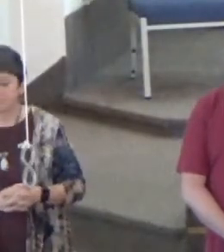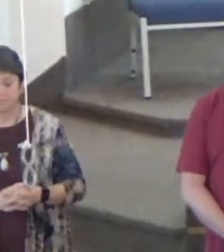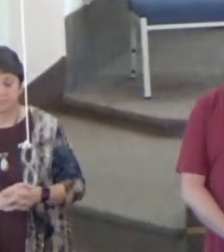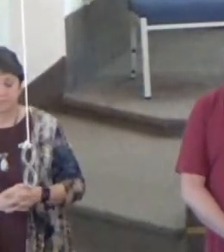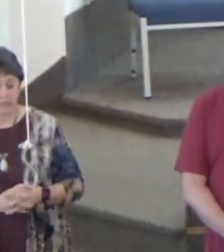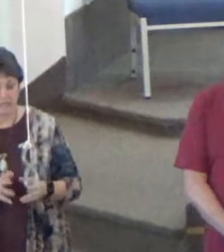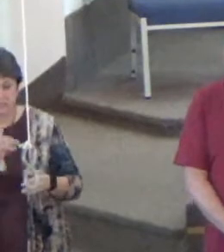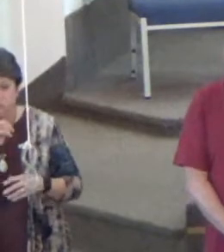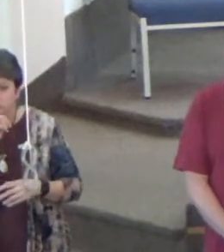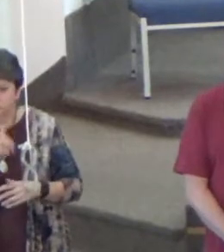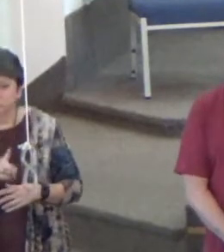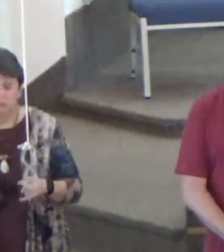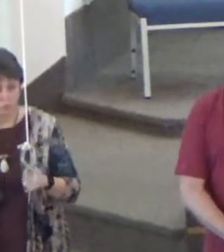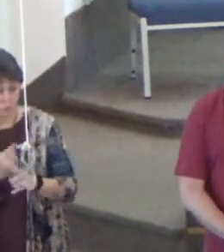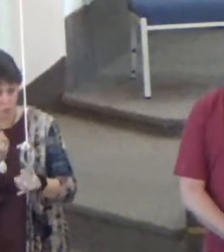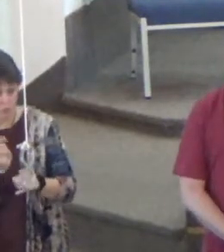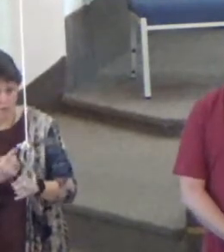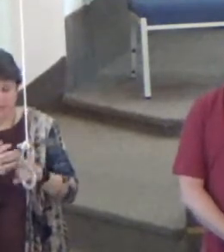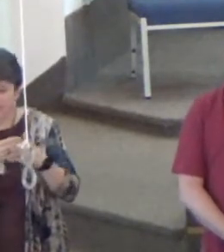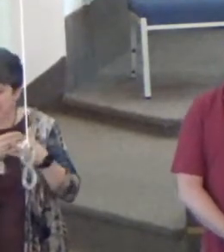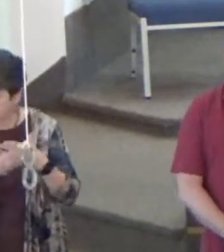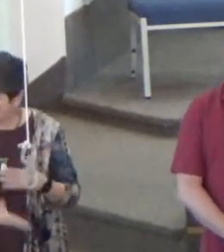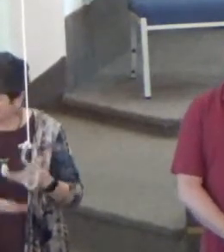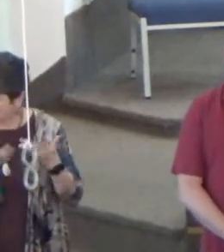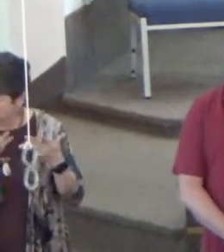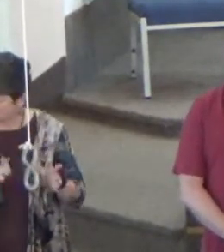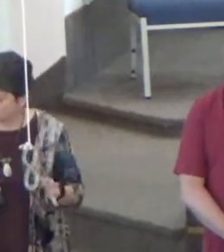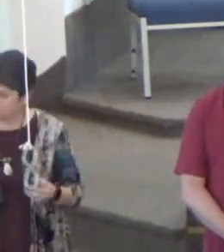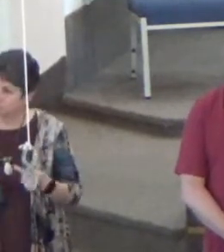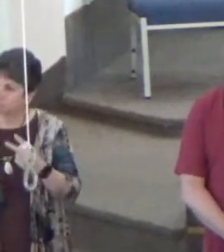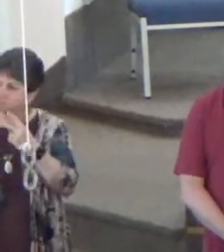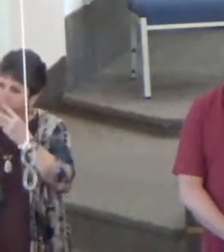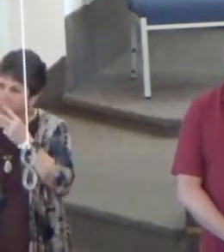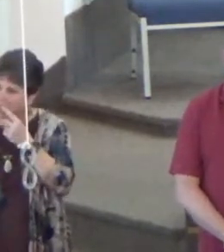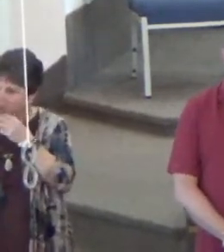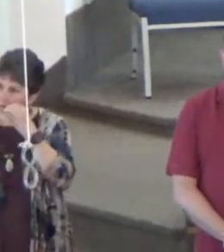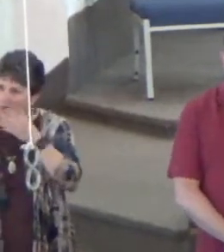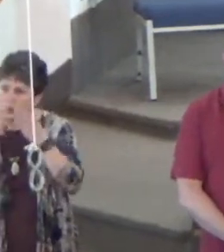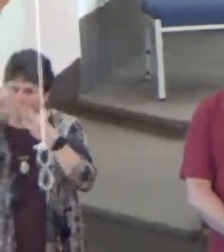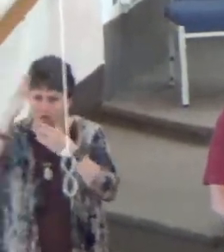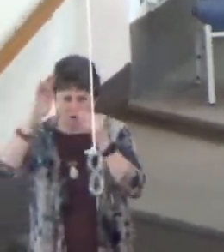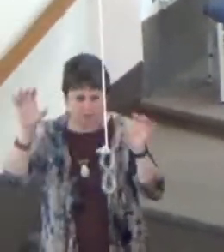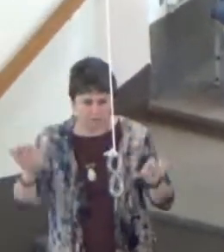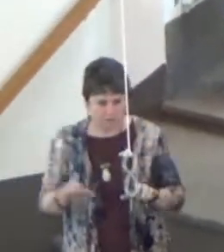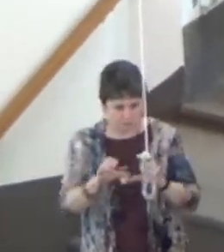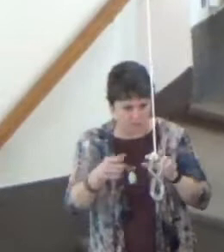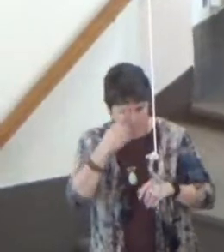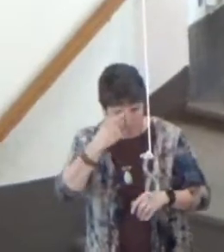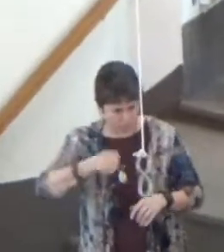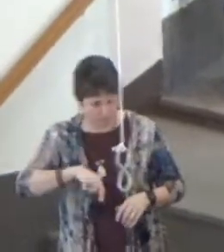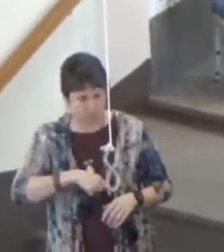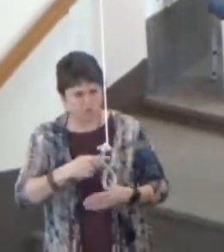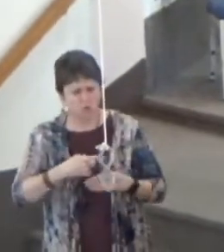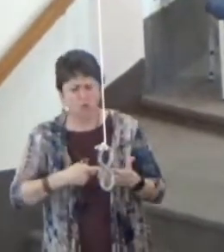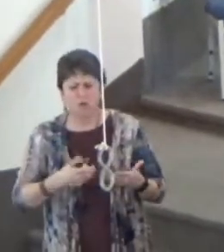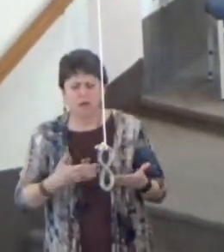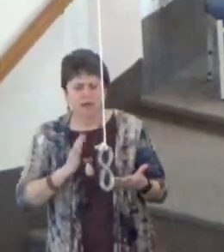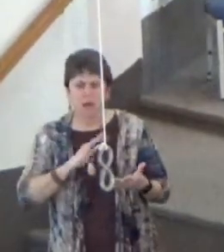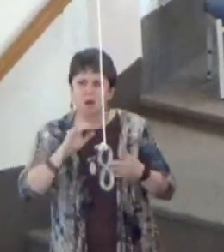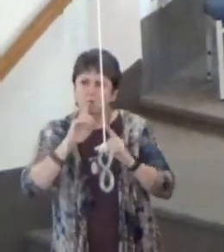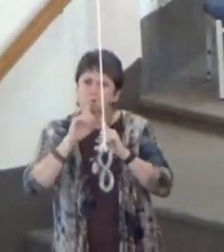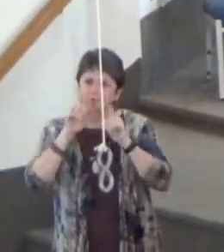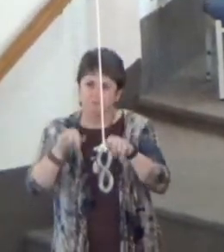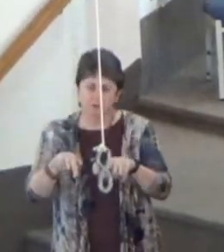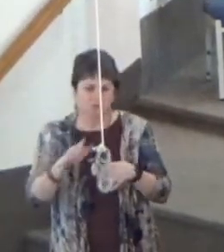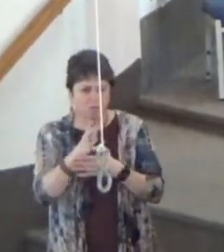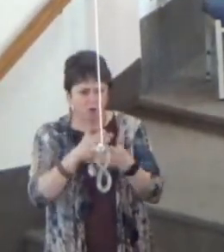It's extremely appropriate that after we have just reflected upon what God has done, what our response, or at